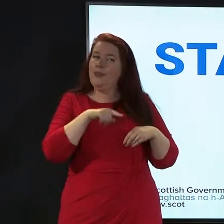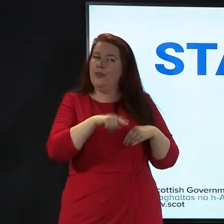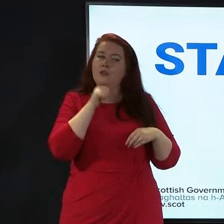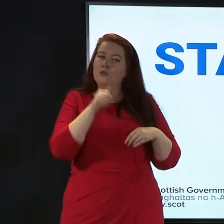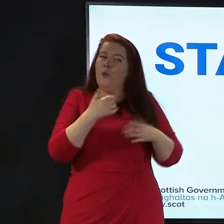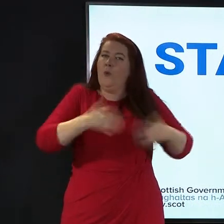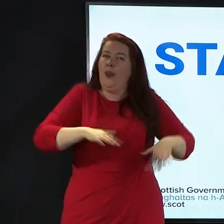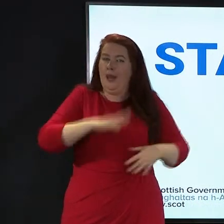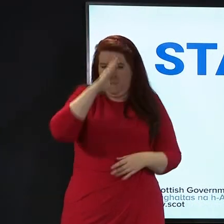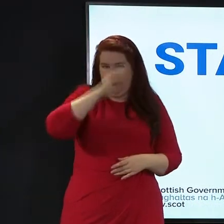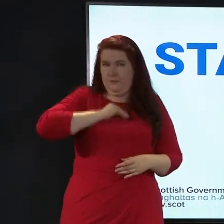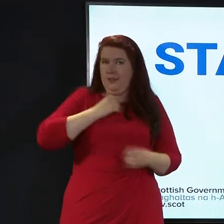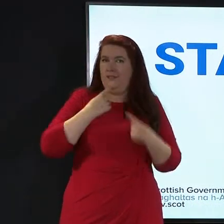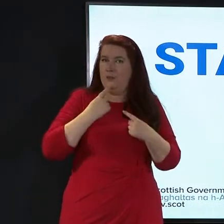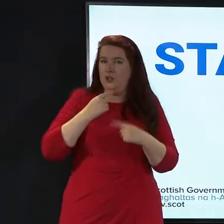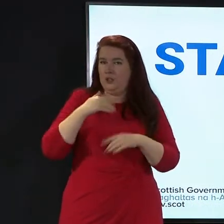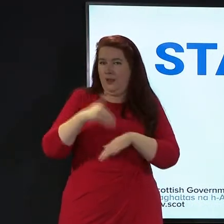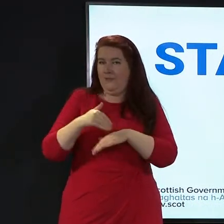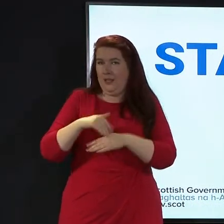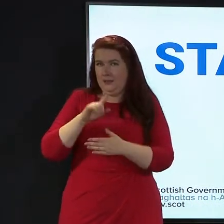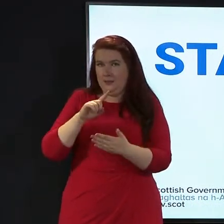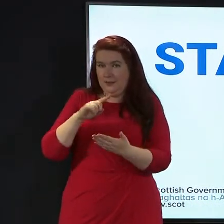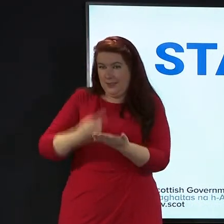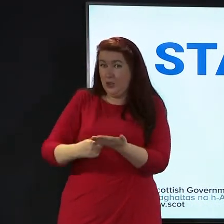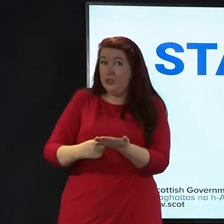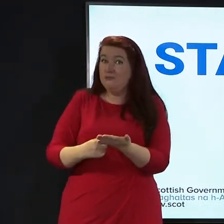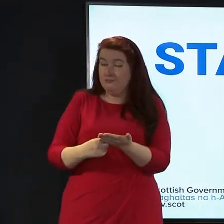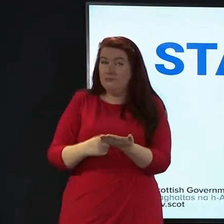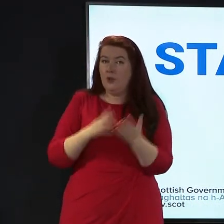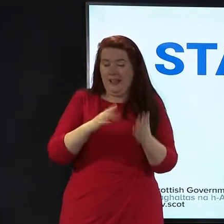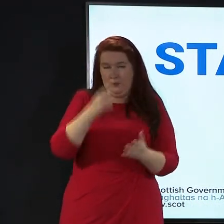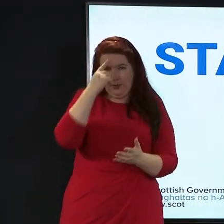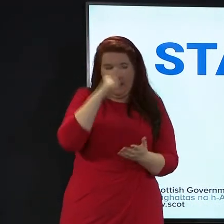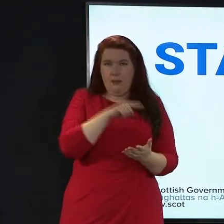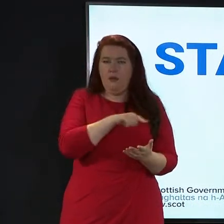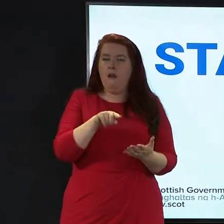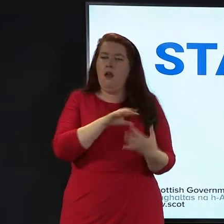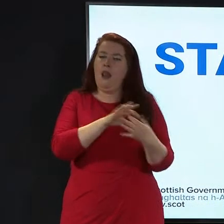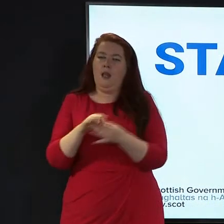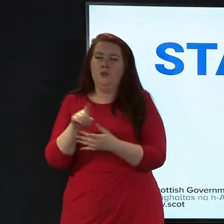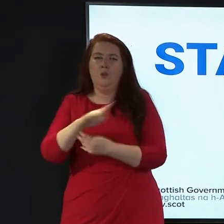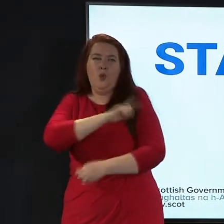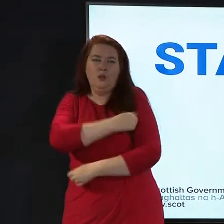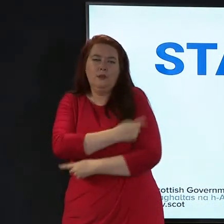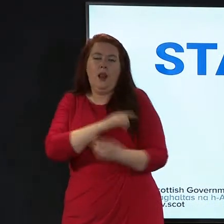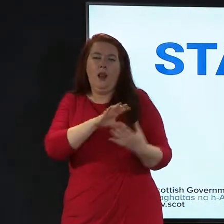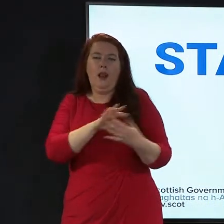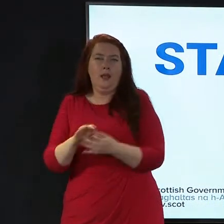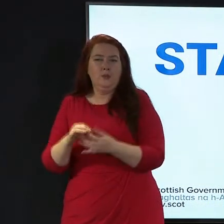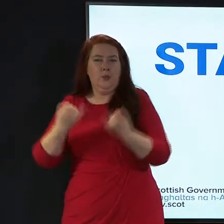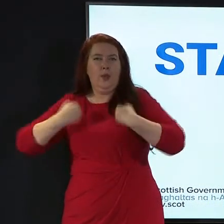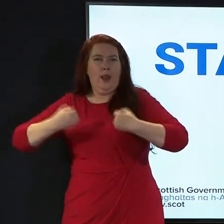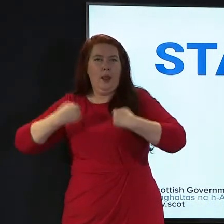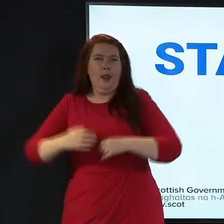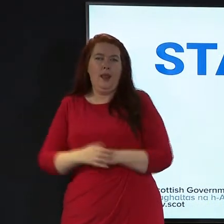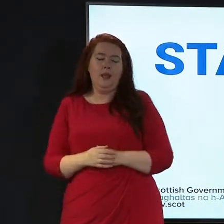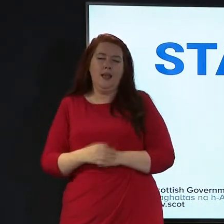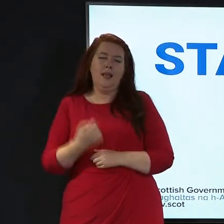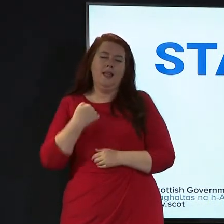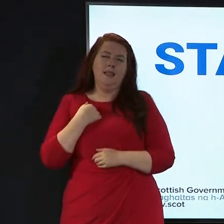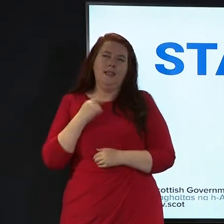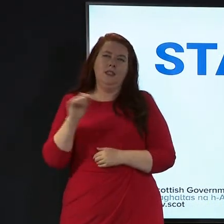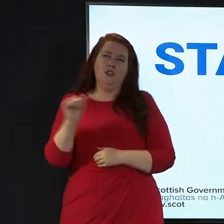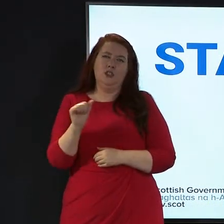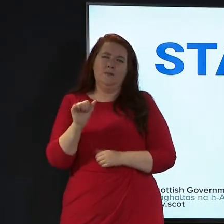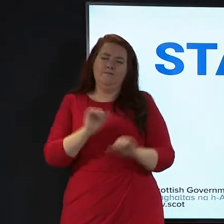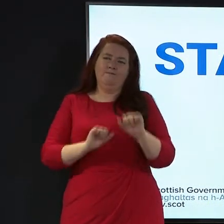decisions. It is about the translation from case numbers into hospitalisation. I've got a little bit of a reluctance to talking